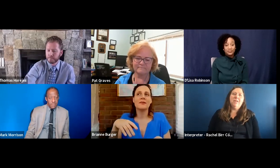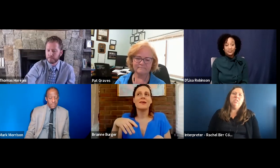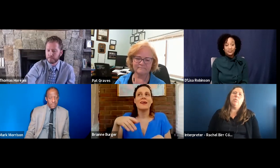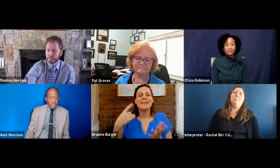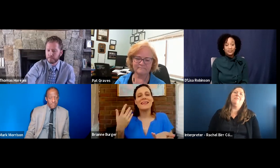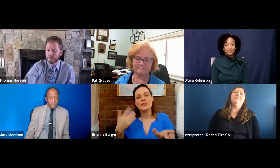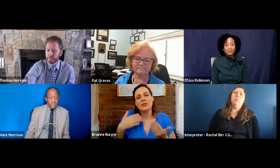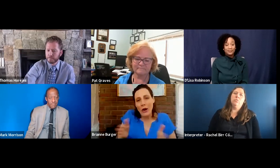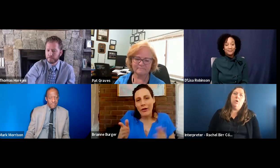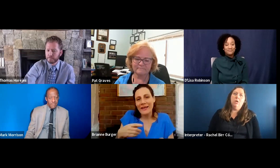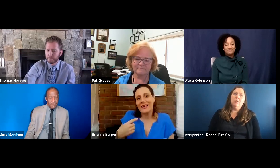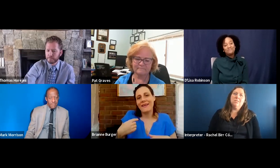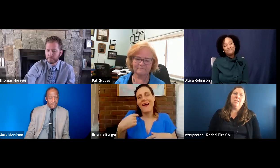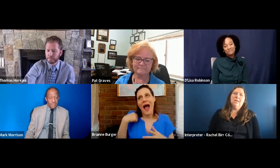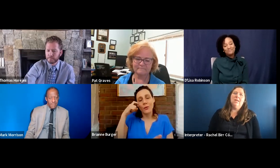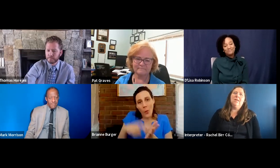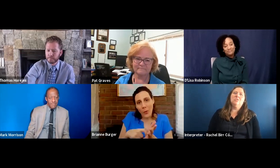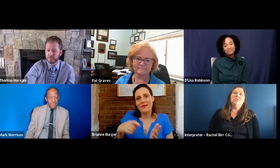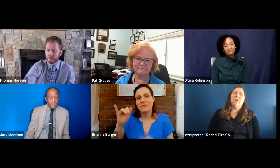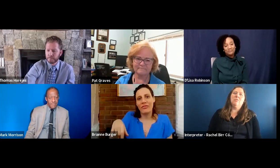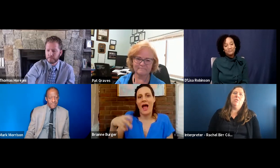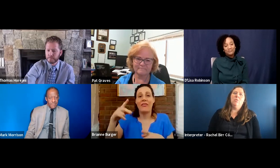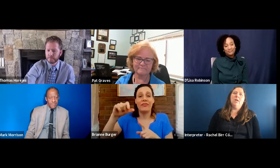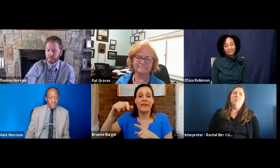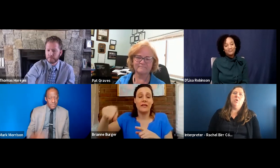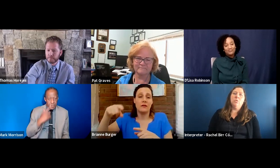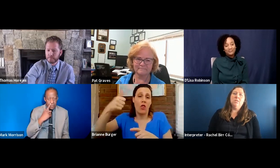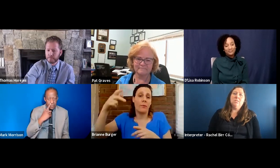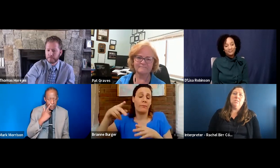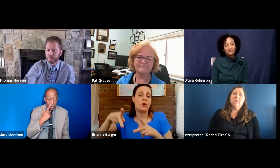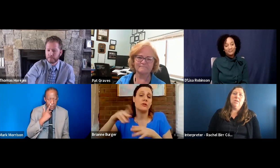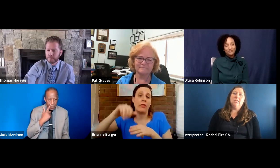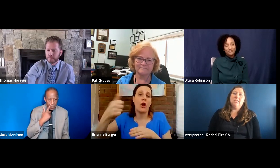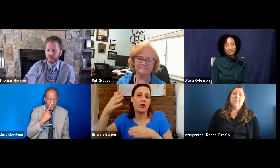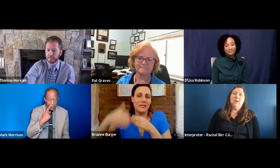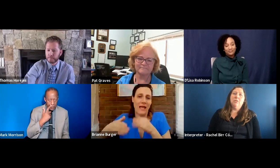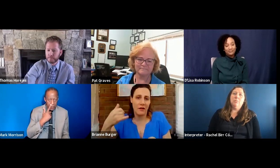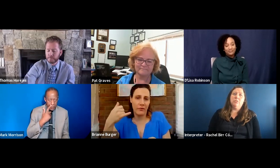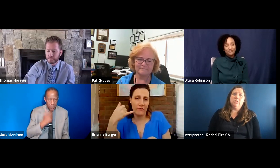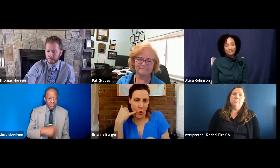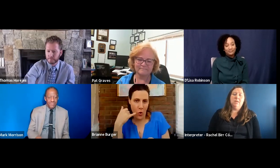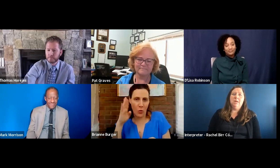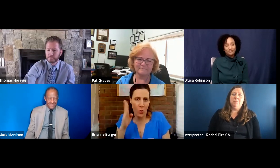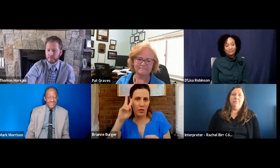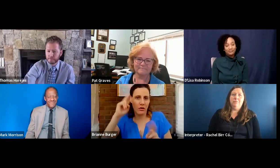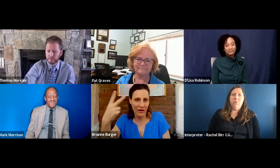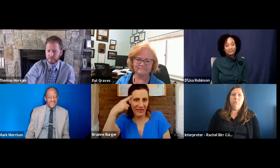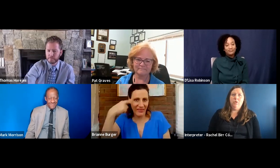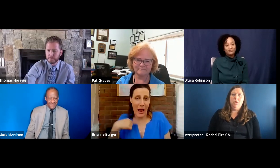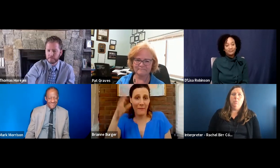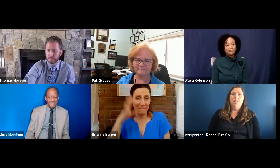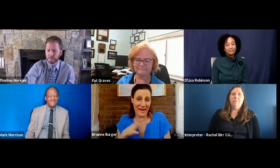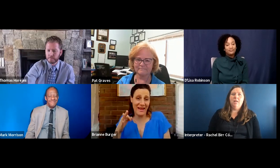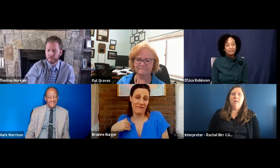bit funny is when I make phone calls, in general, what I notice is that the other person picking up the